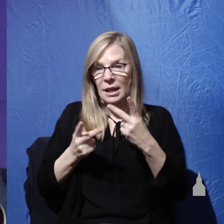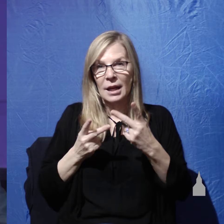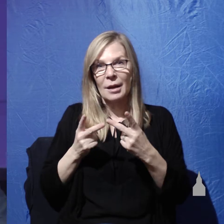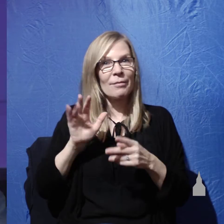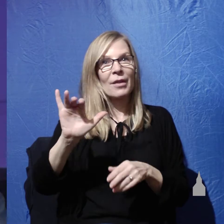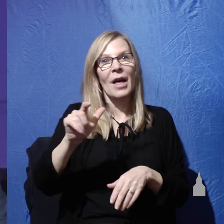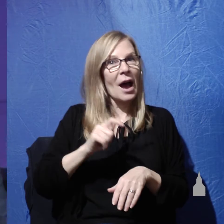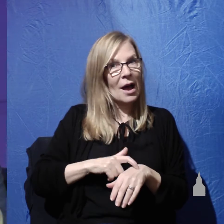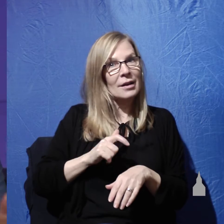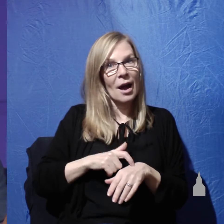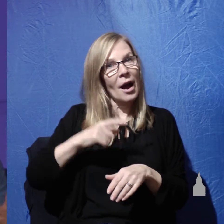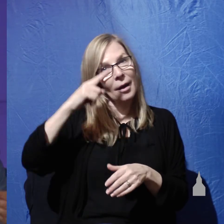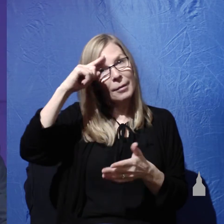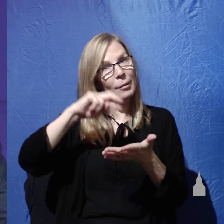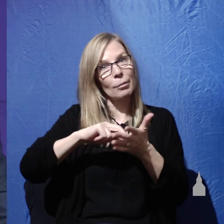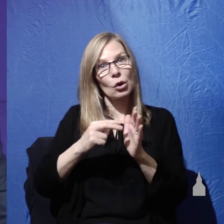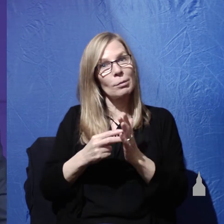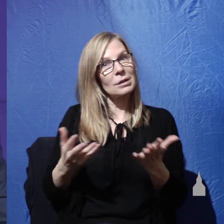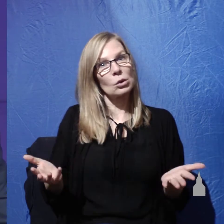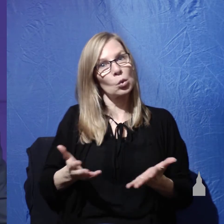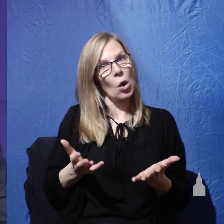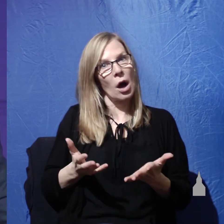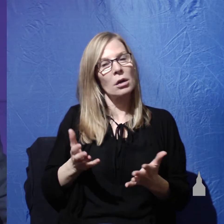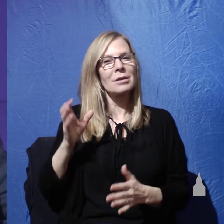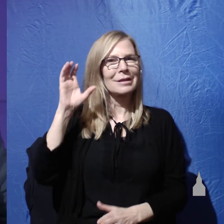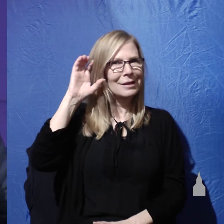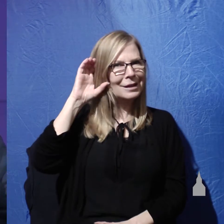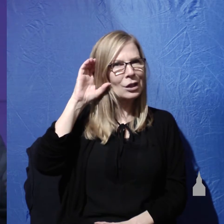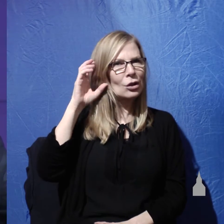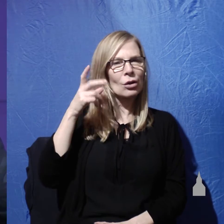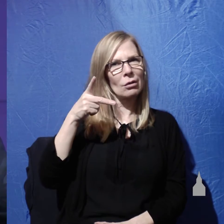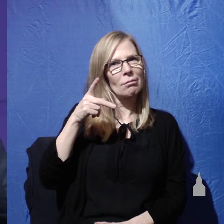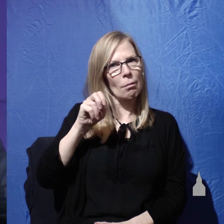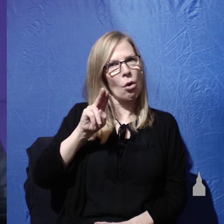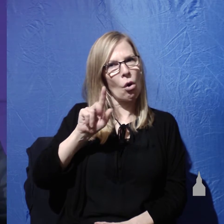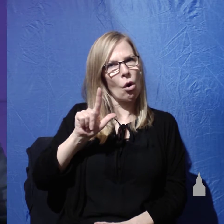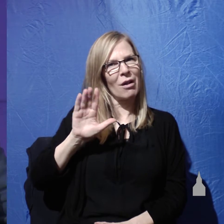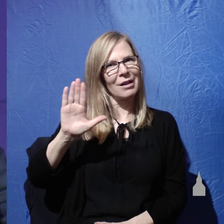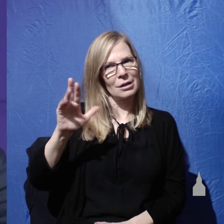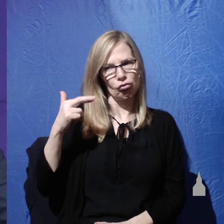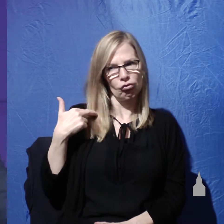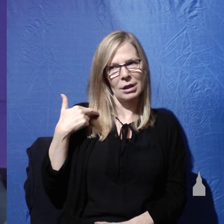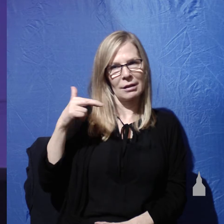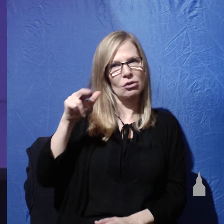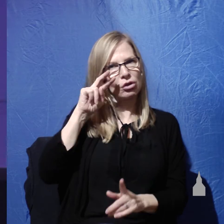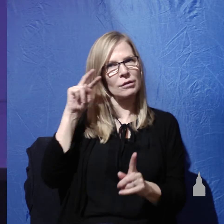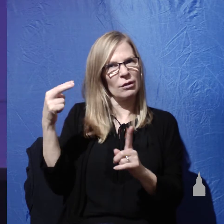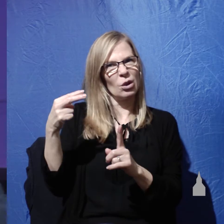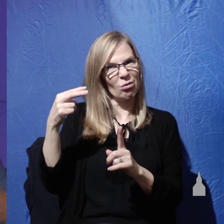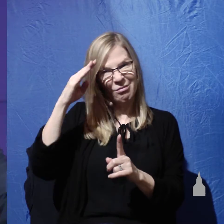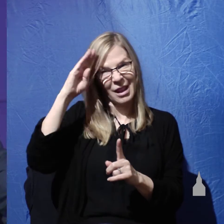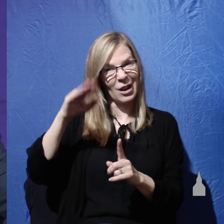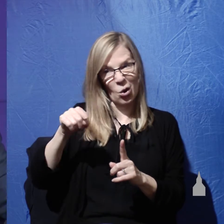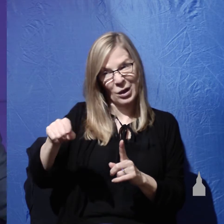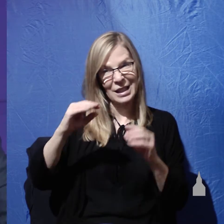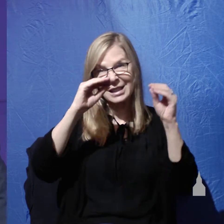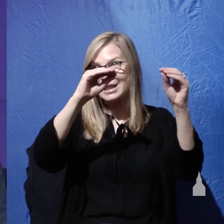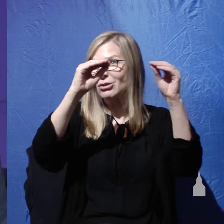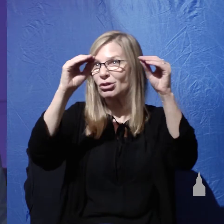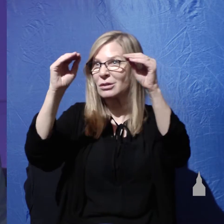this time, though, it's for the purpose of hearing the apostle's religious views, which they know that he teaches